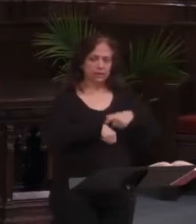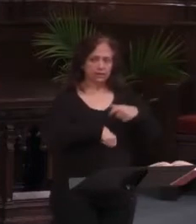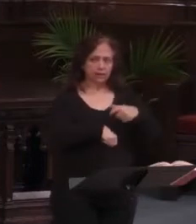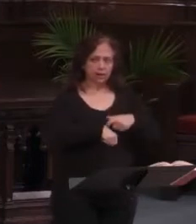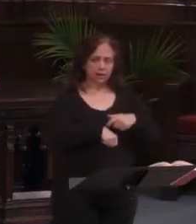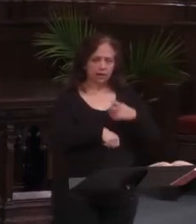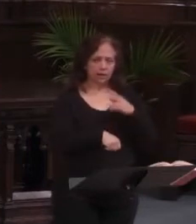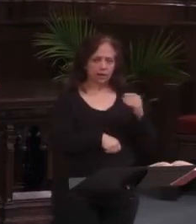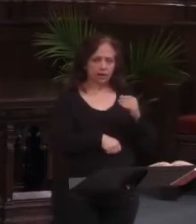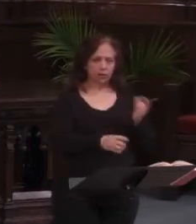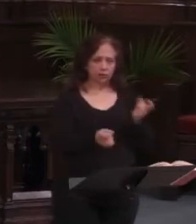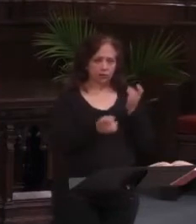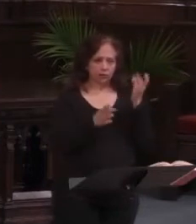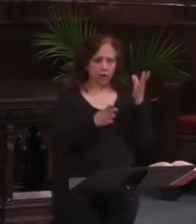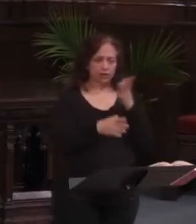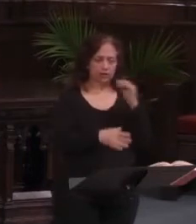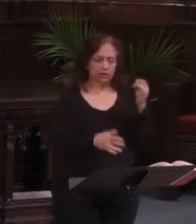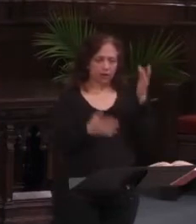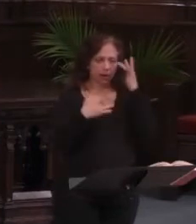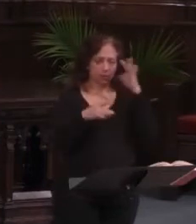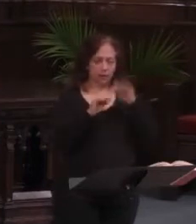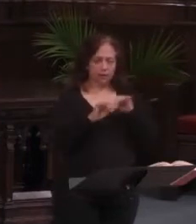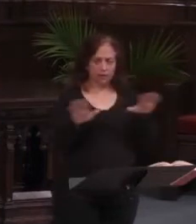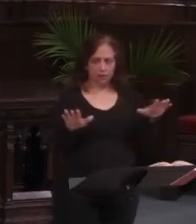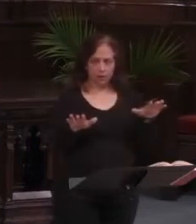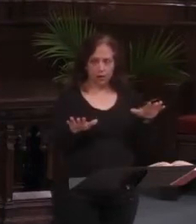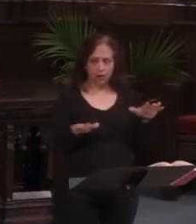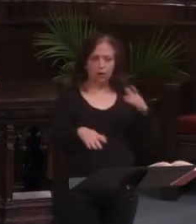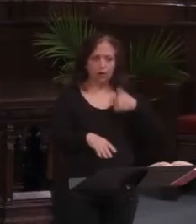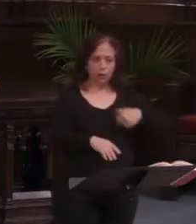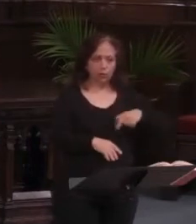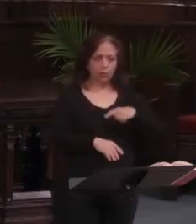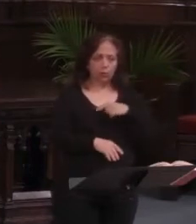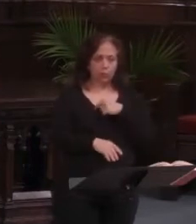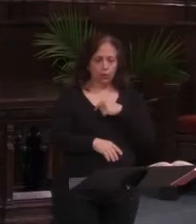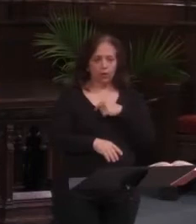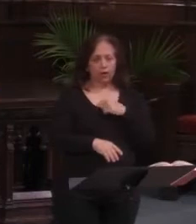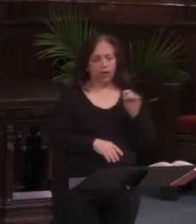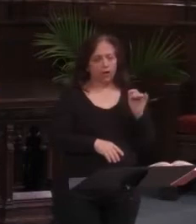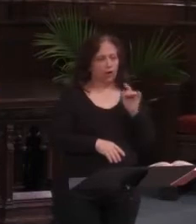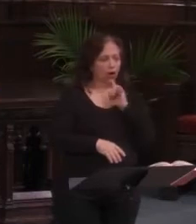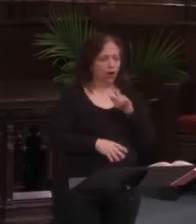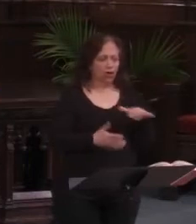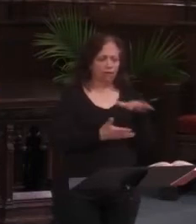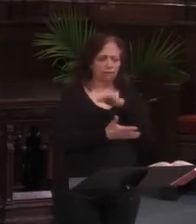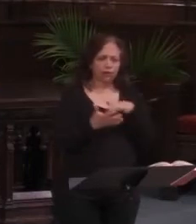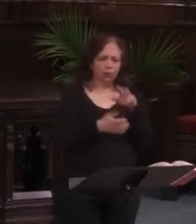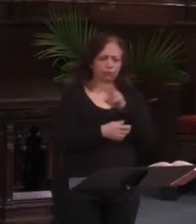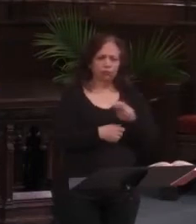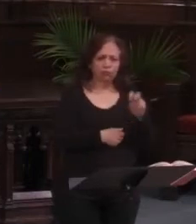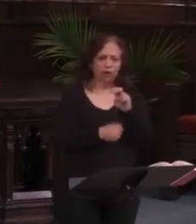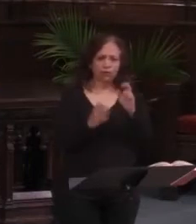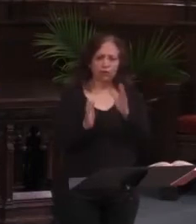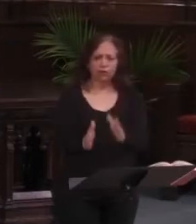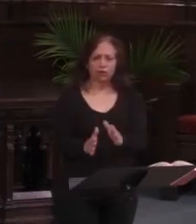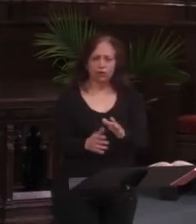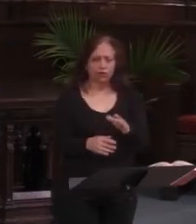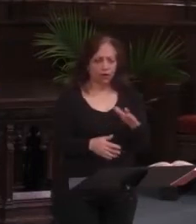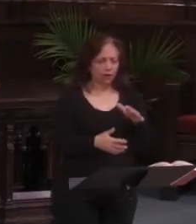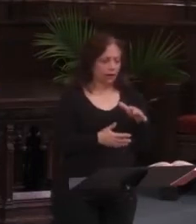of crisis and pandemic, we are like these travelers, confused and searching for